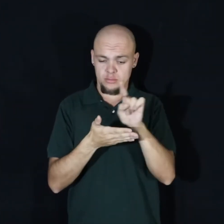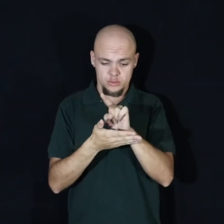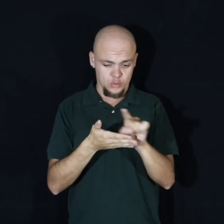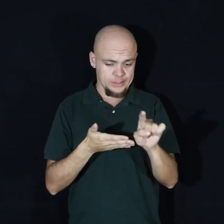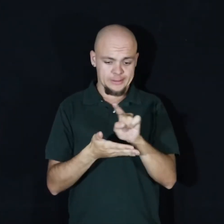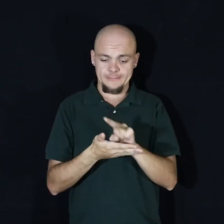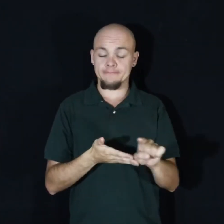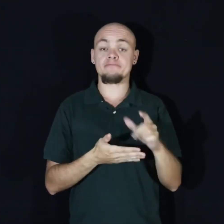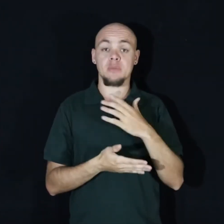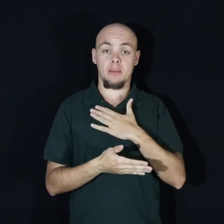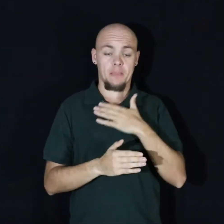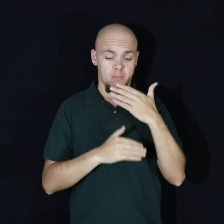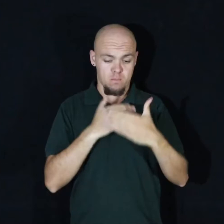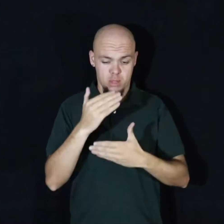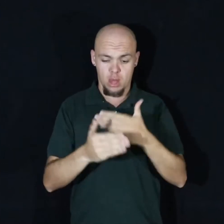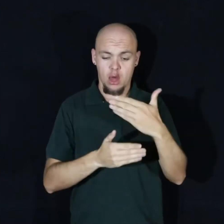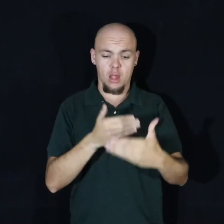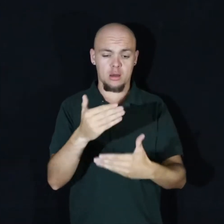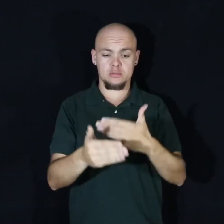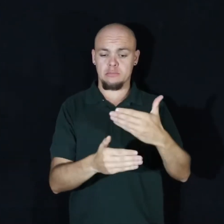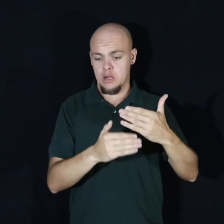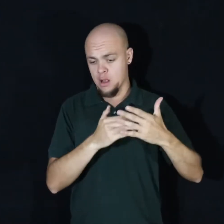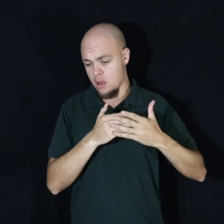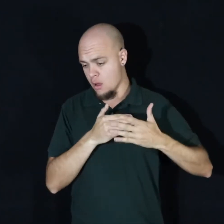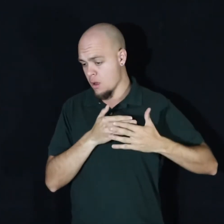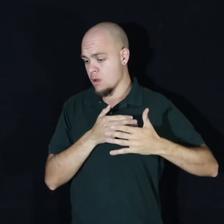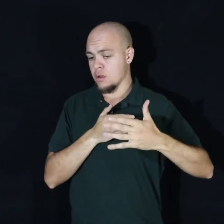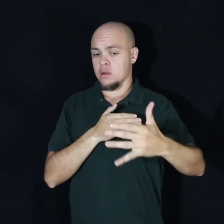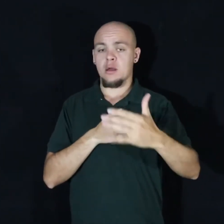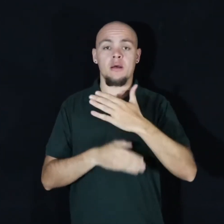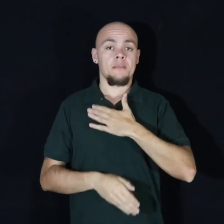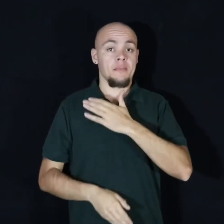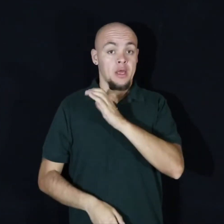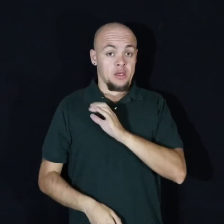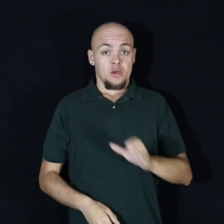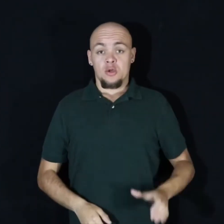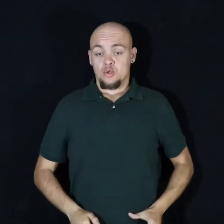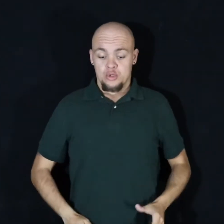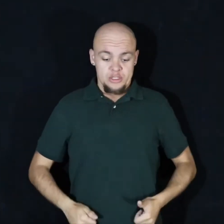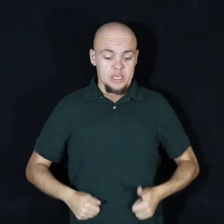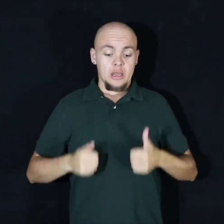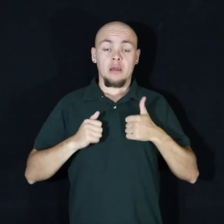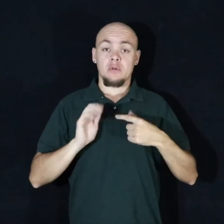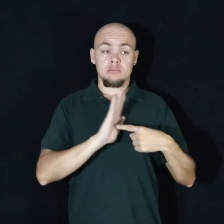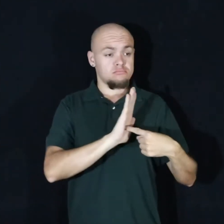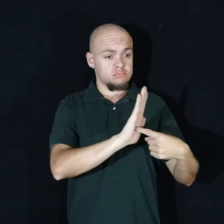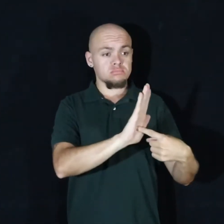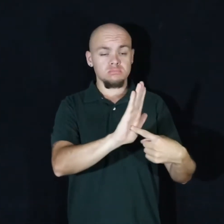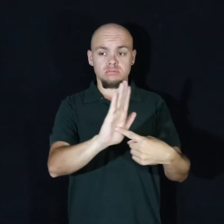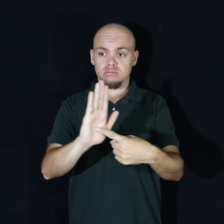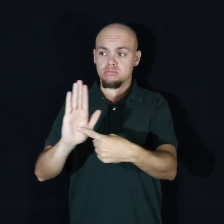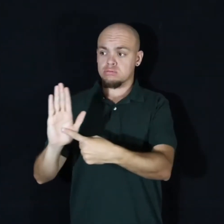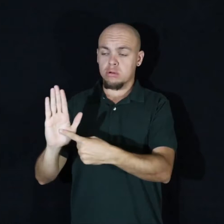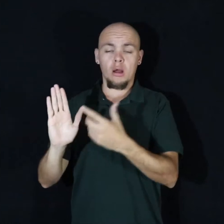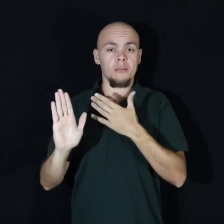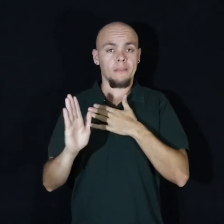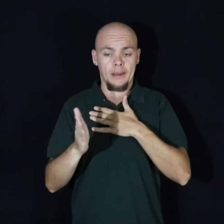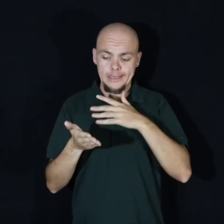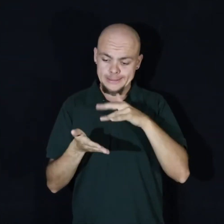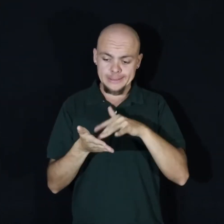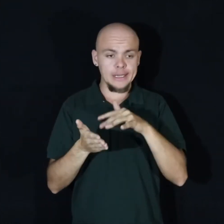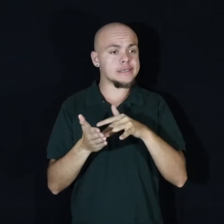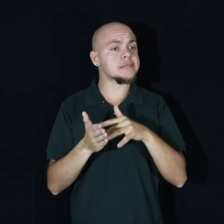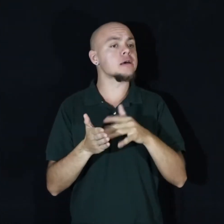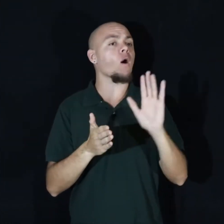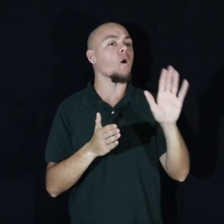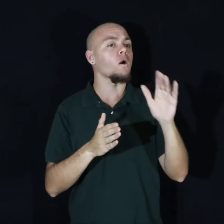I share with you the process that I'm going through as I continue to live out my Christian life, based upon